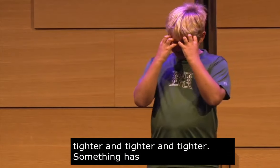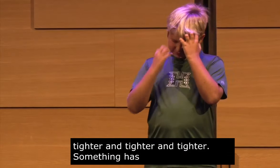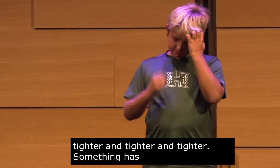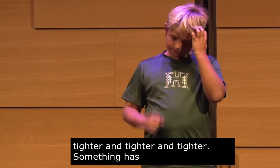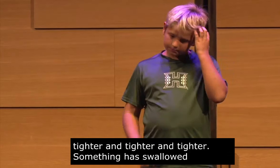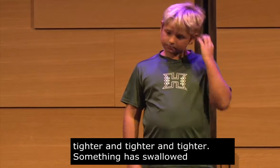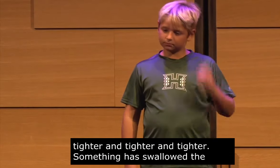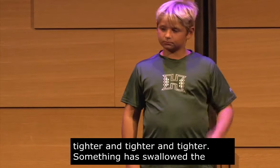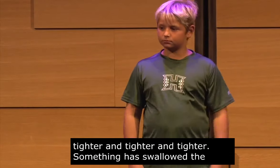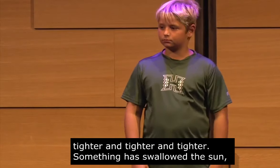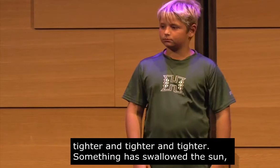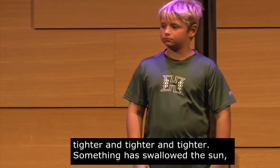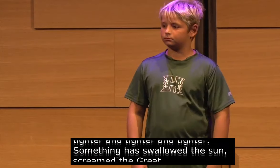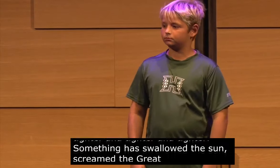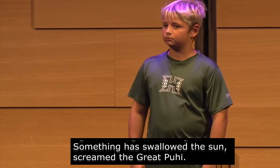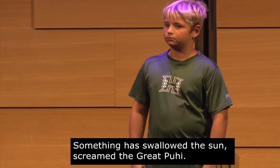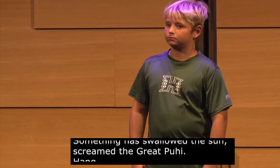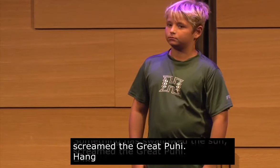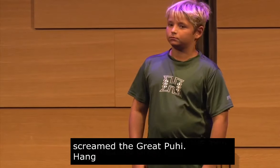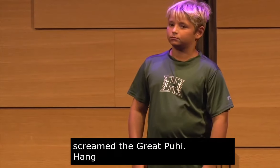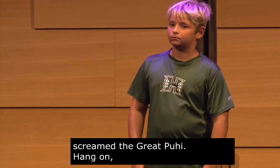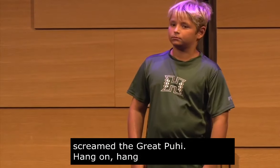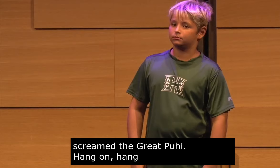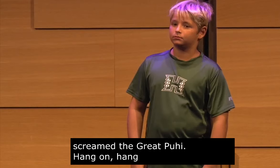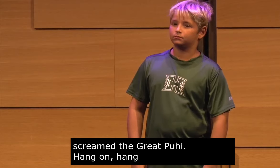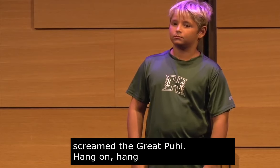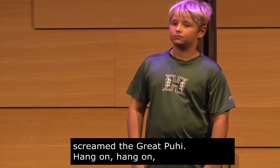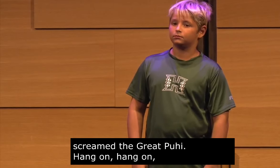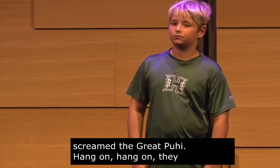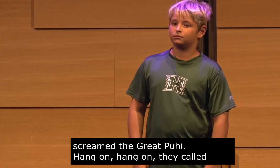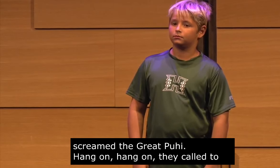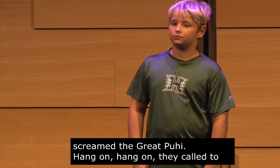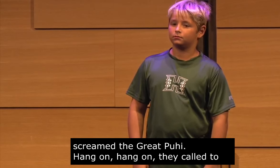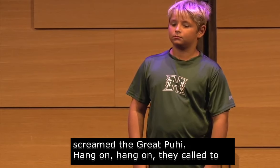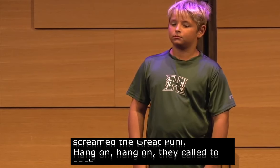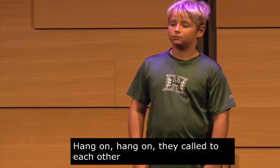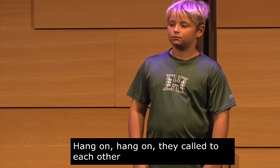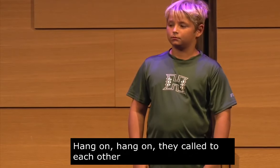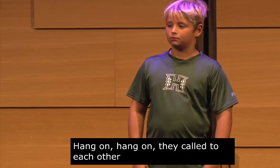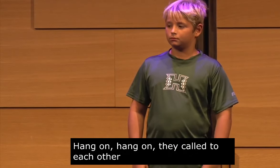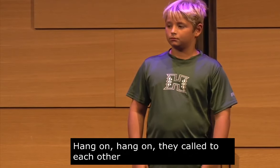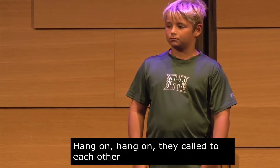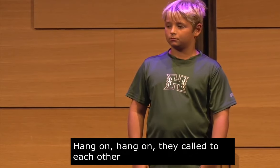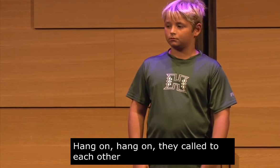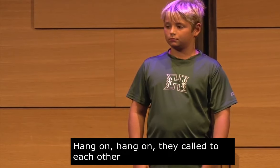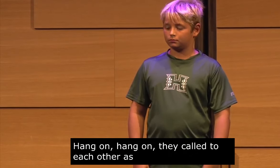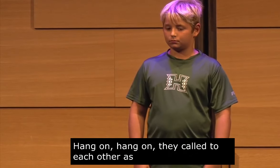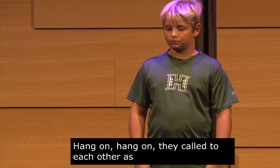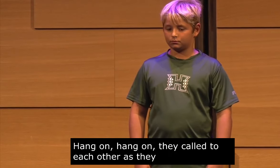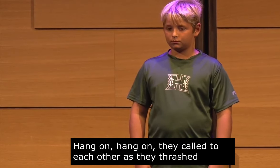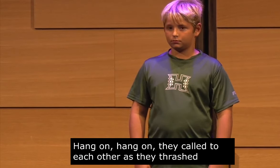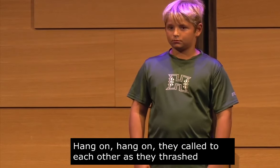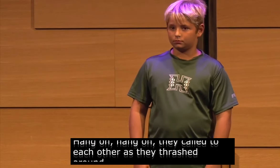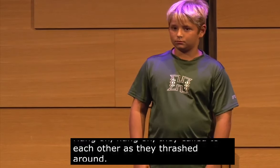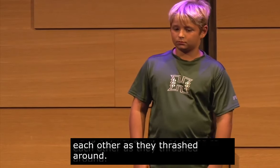"Something has swallowed the sun," screamed the great Puhi. "Hang on, hang on," they called each other as they thrashed around. "Don't let go."